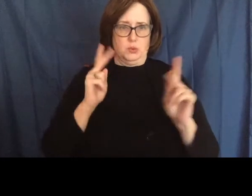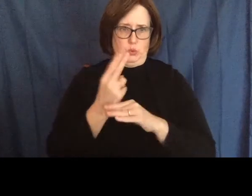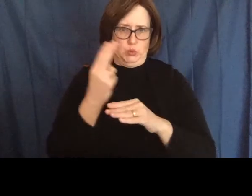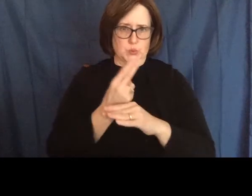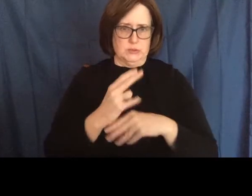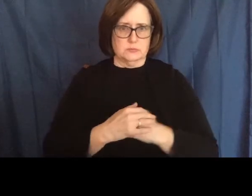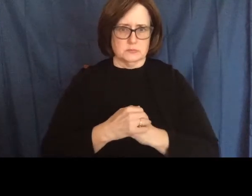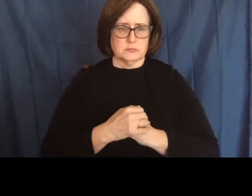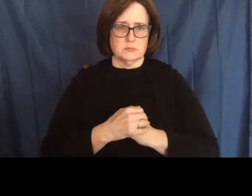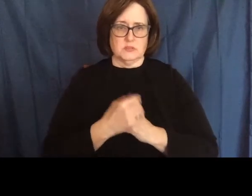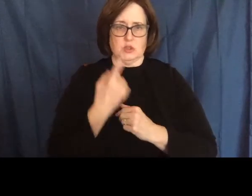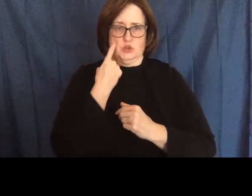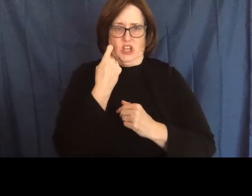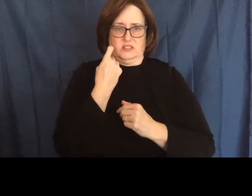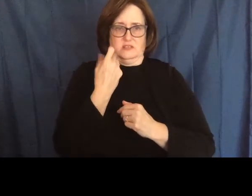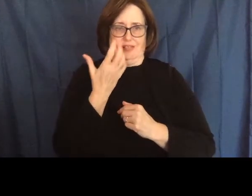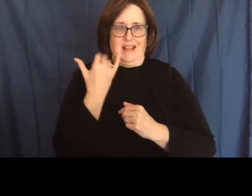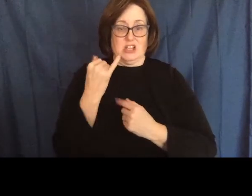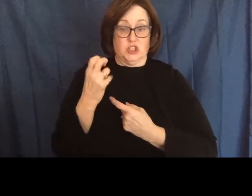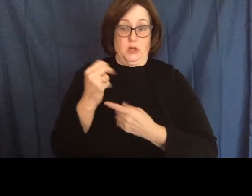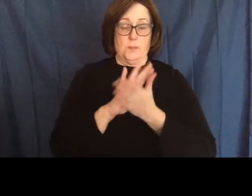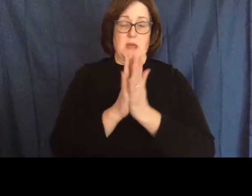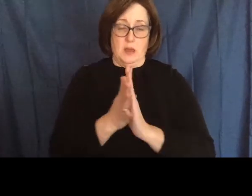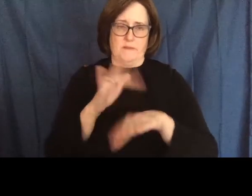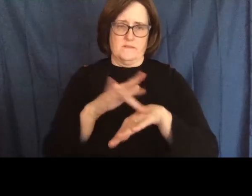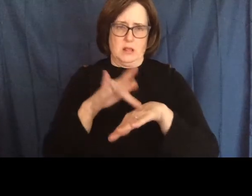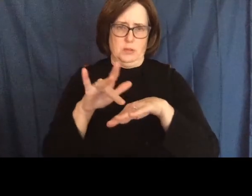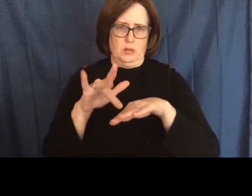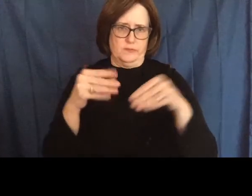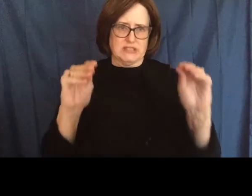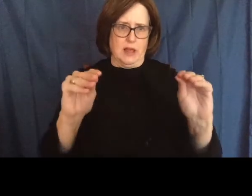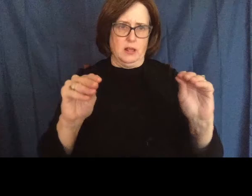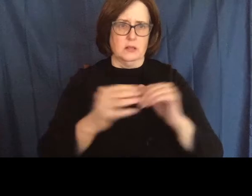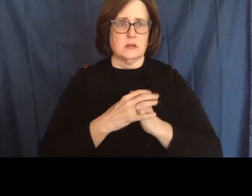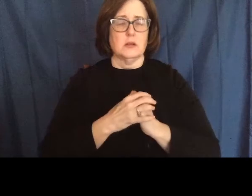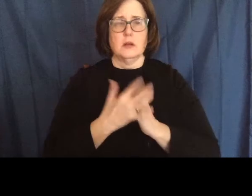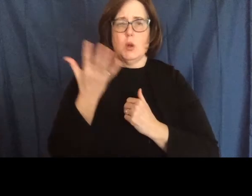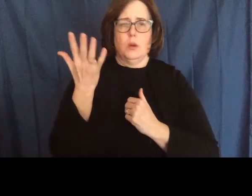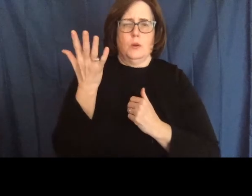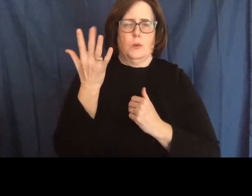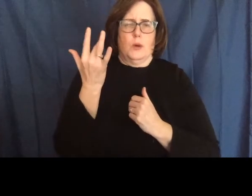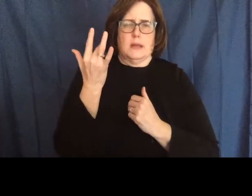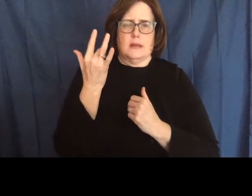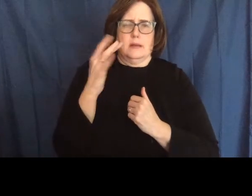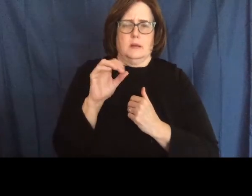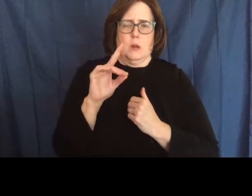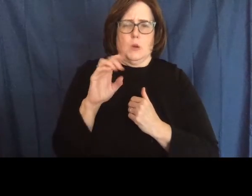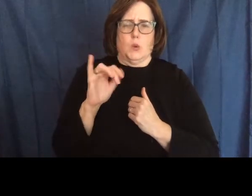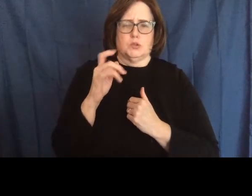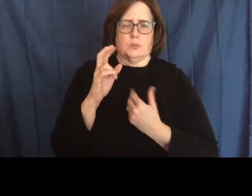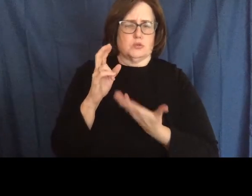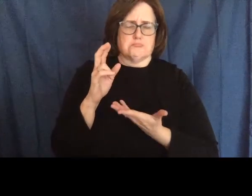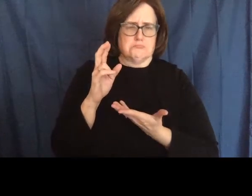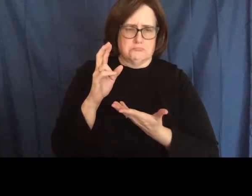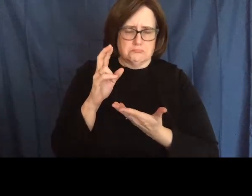January. So why Code Jumper? Well, as many of you know, computer